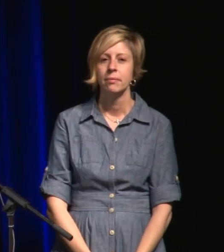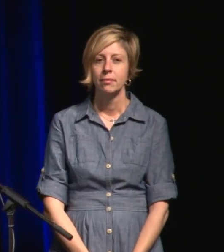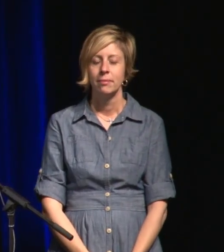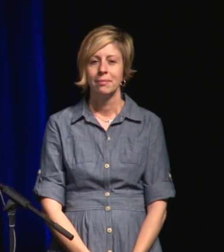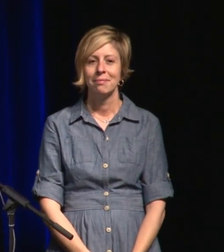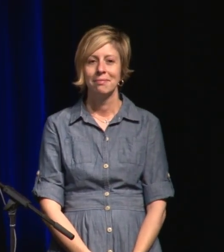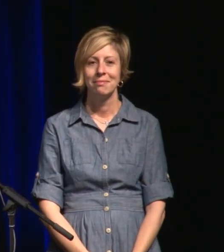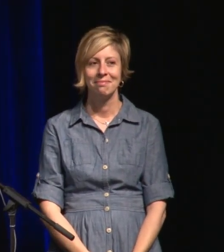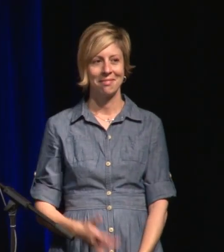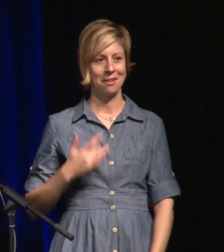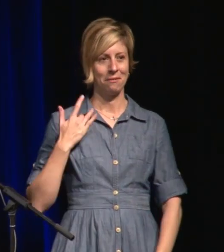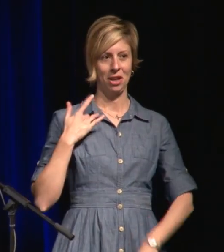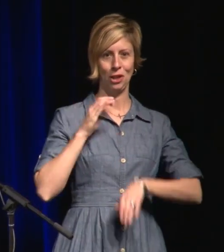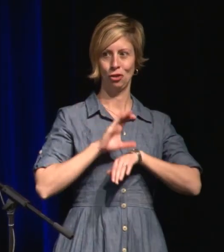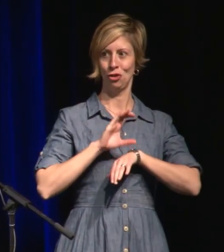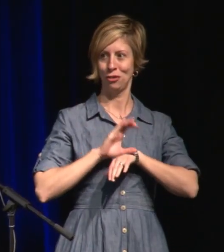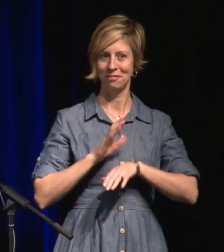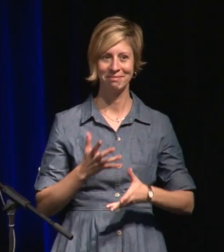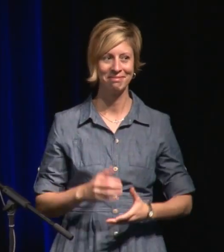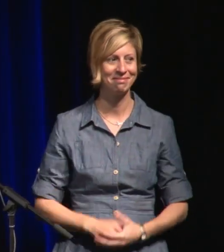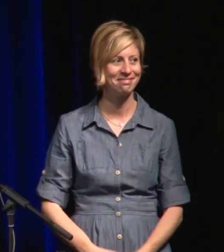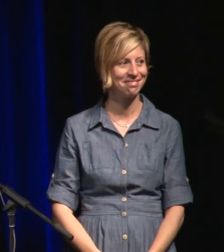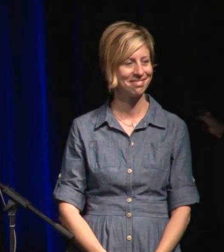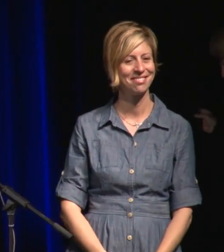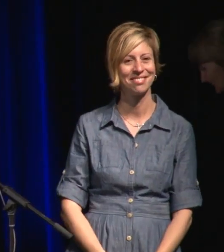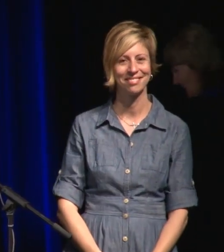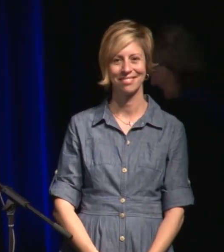Feel like I'm in church.